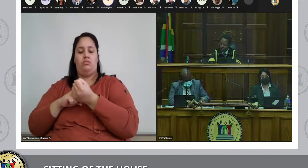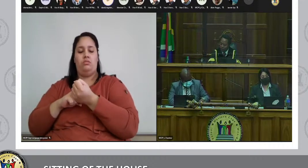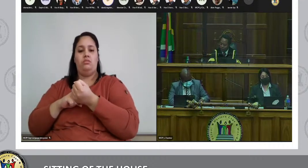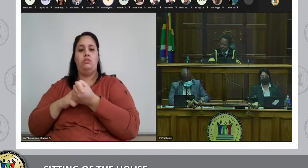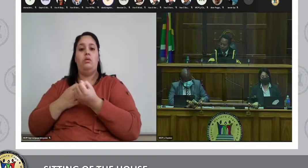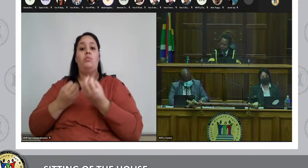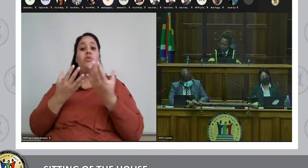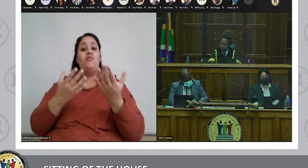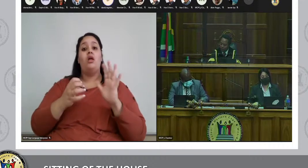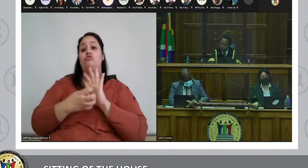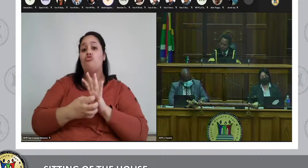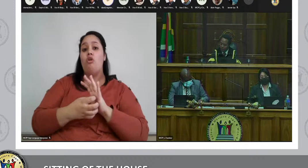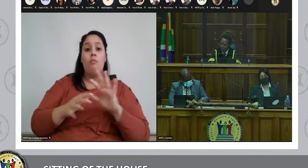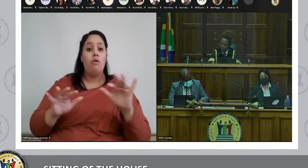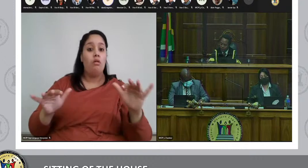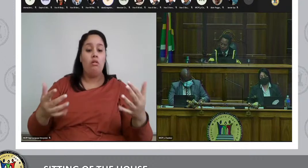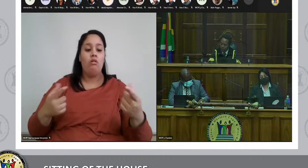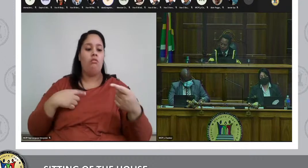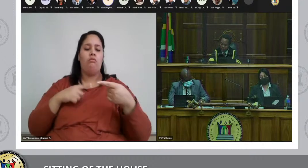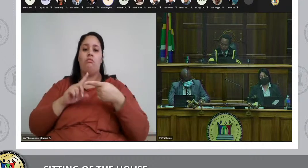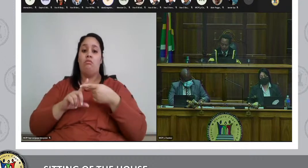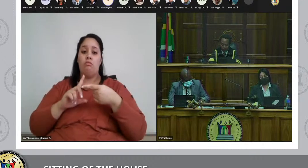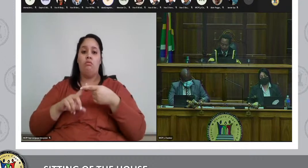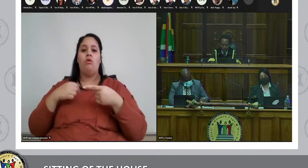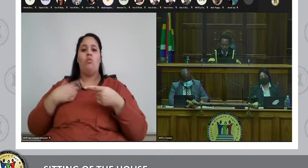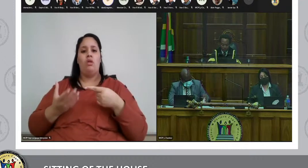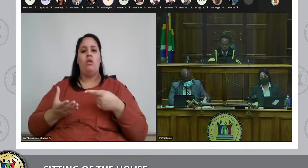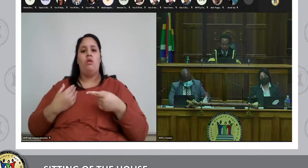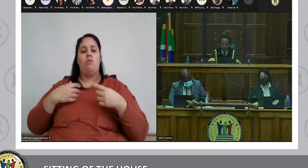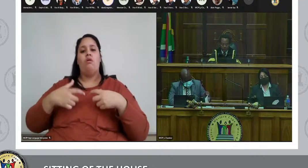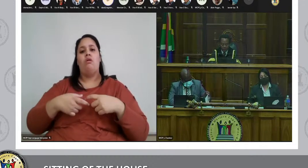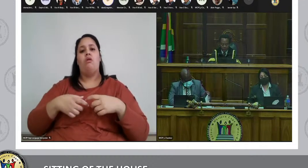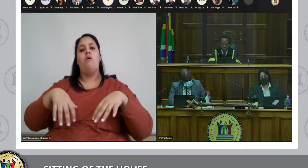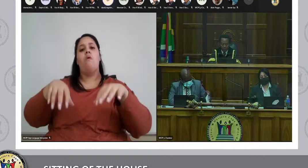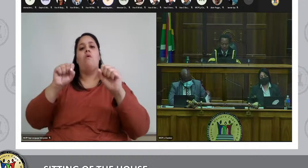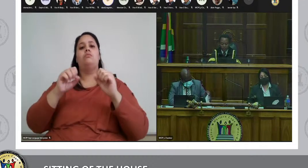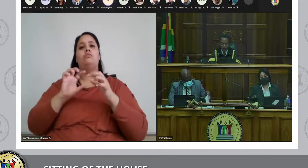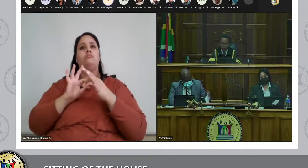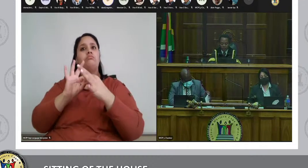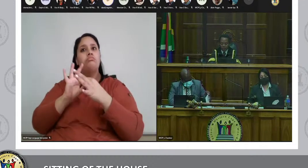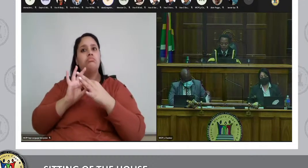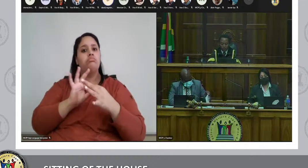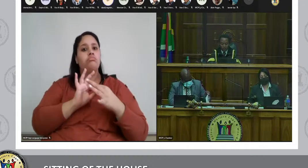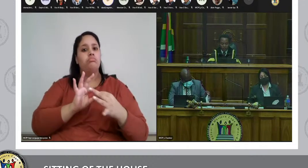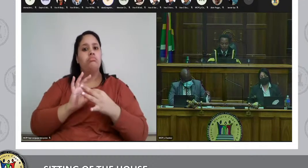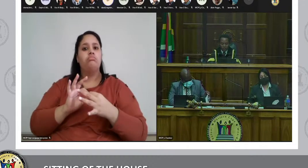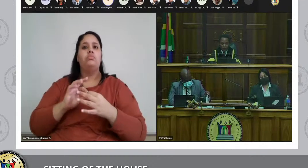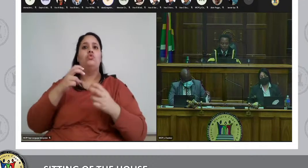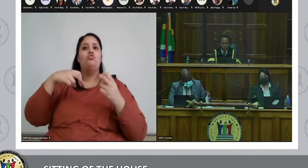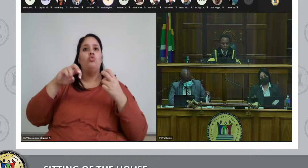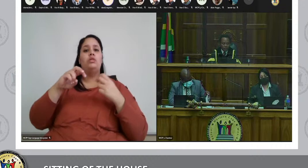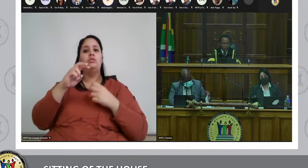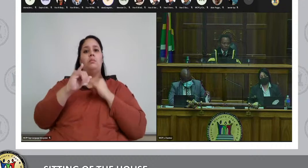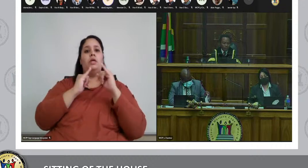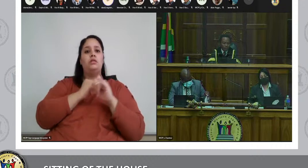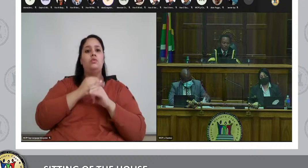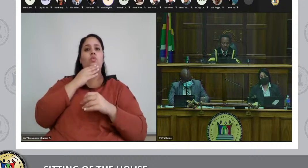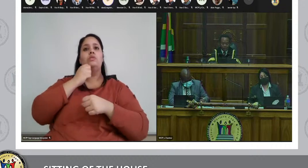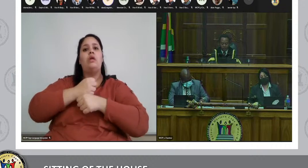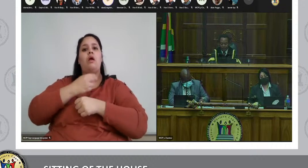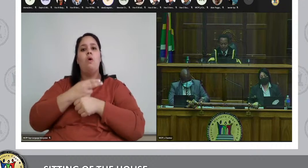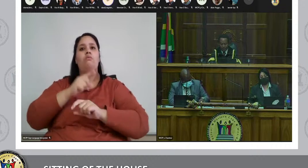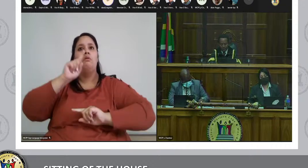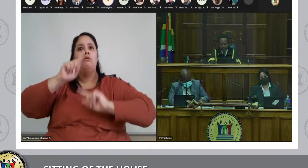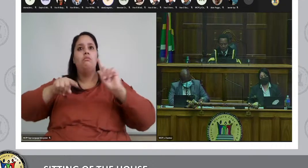examples. We've, of course, held continuous engagements with the tourism industry stakeholders to try